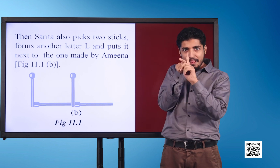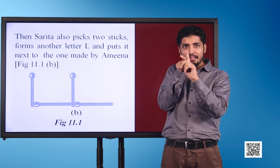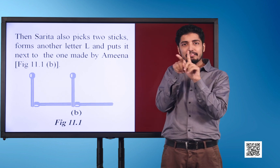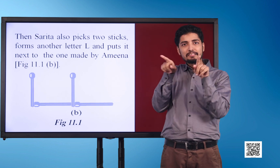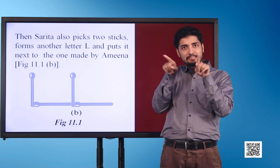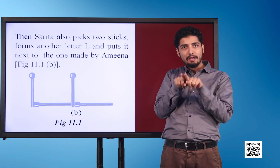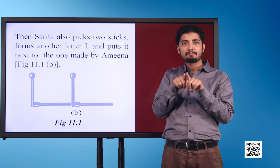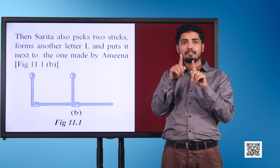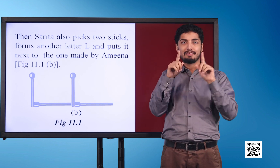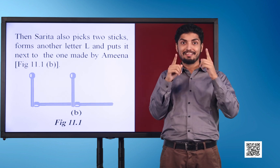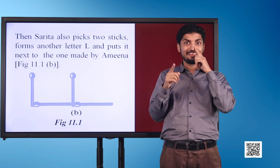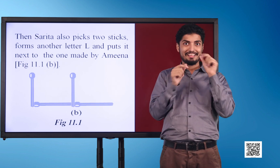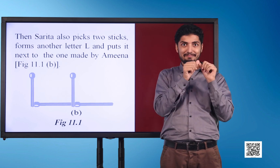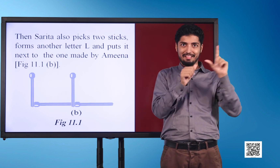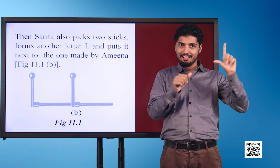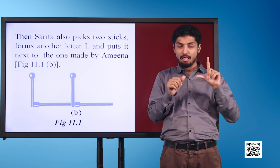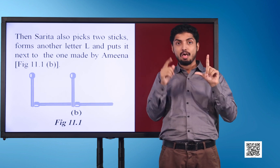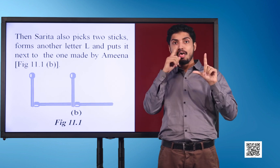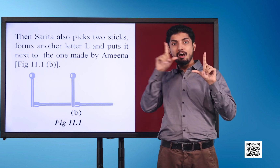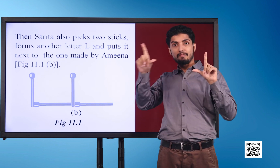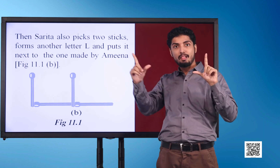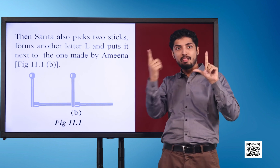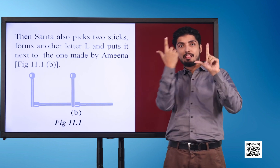by Amina. Figure 11.1b.